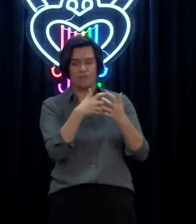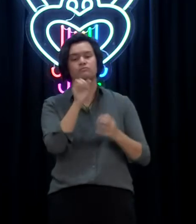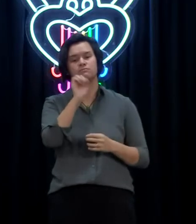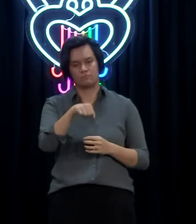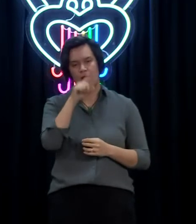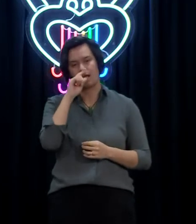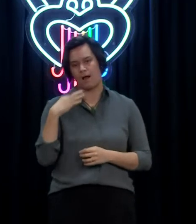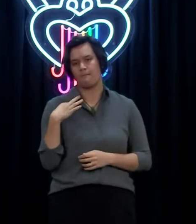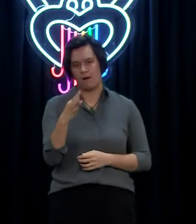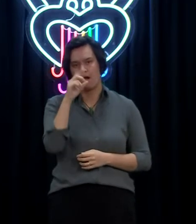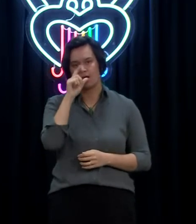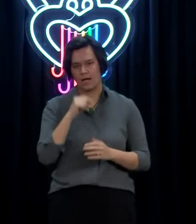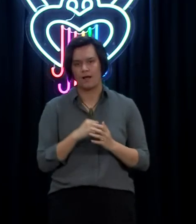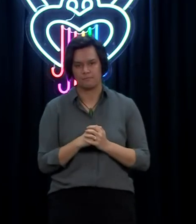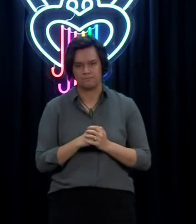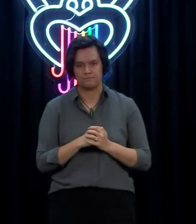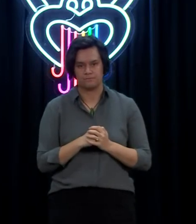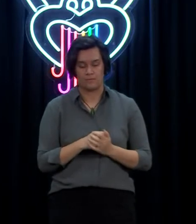morning,